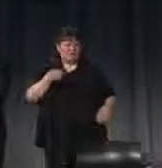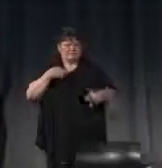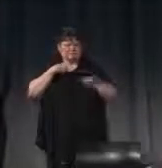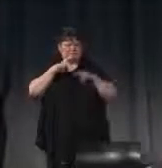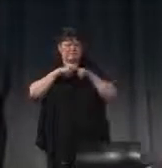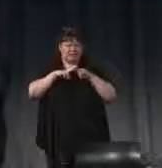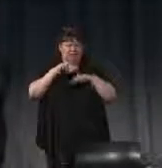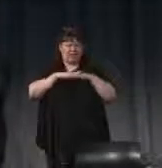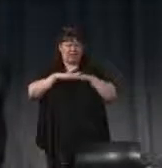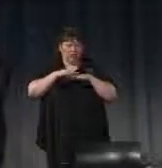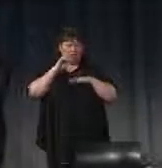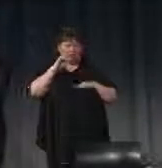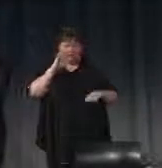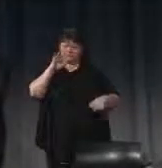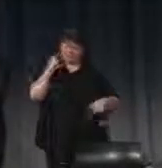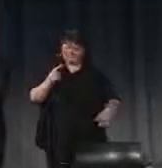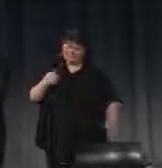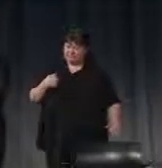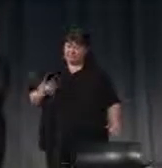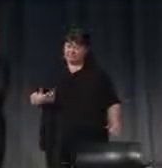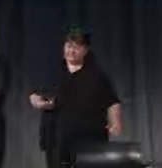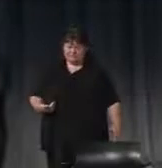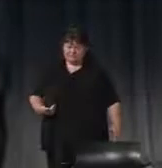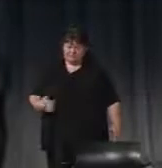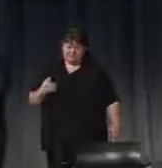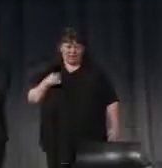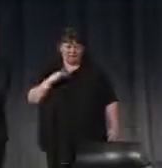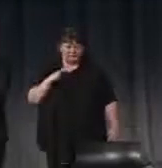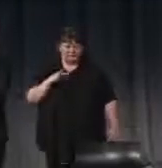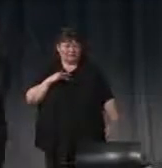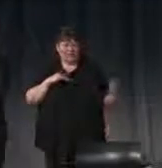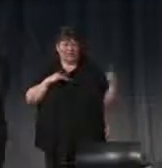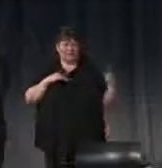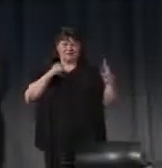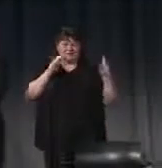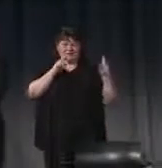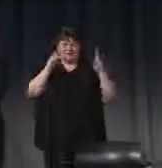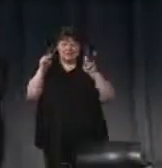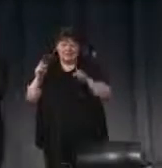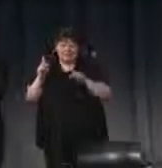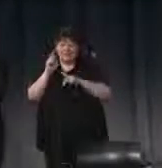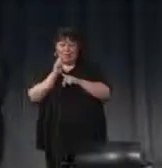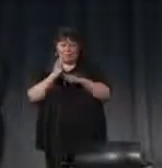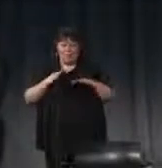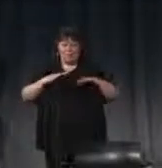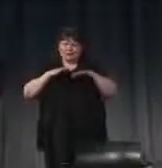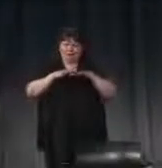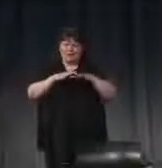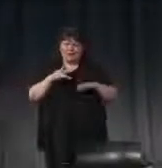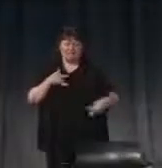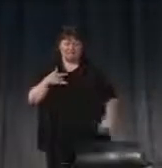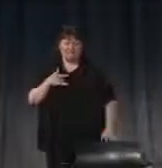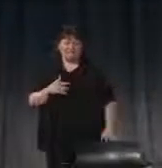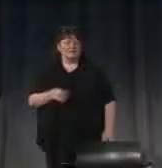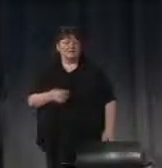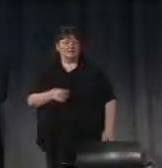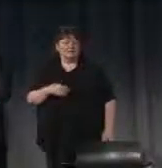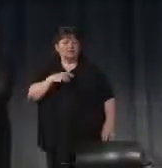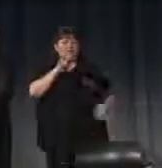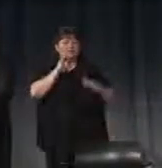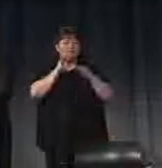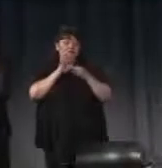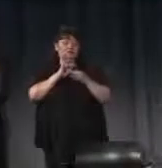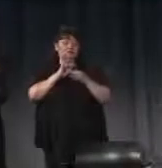roof, right? I mean, so that was a wonderful little moment there. And in terms of kind